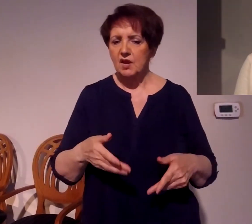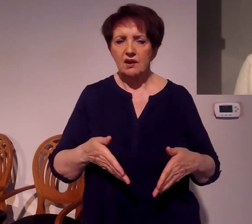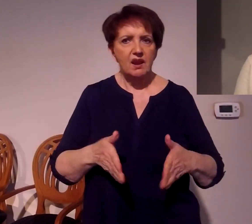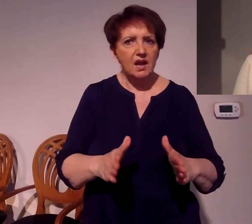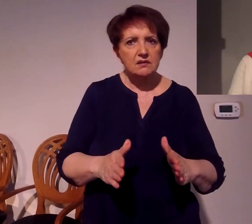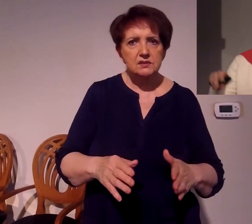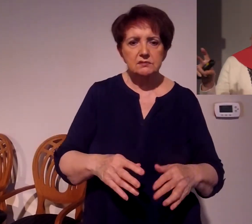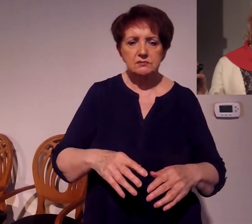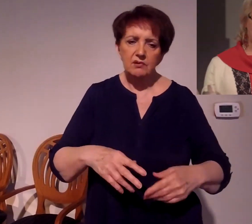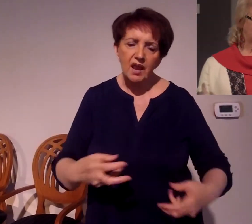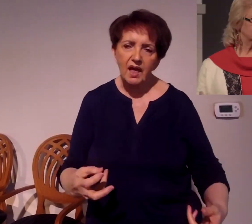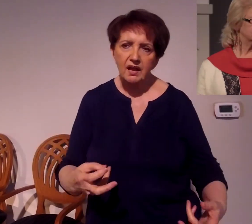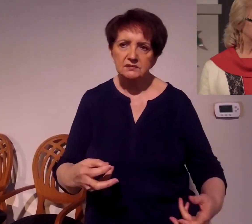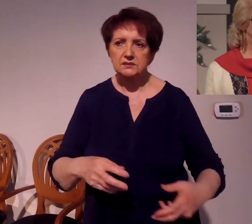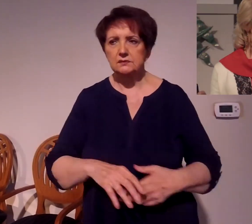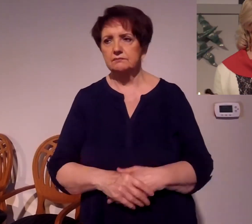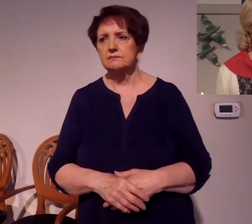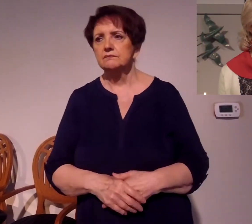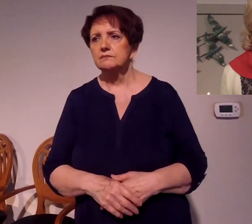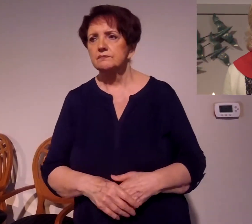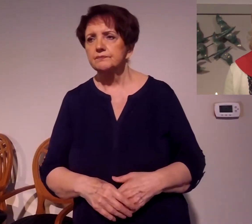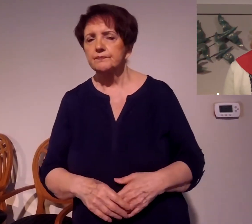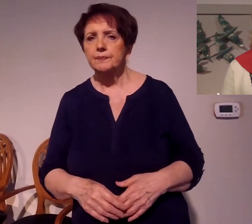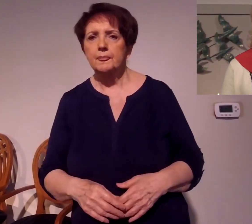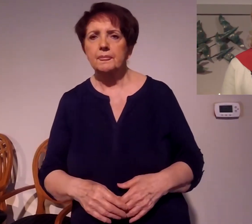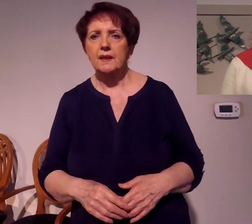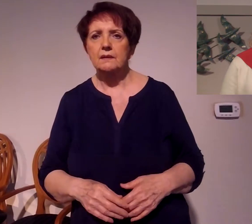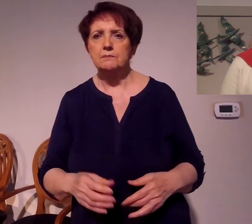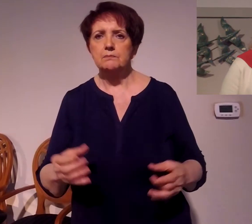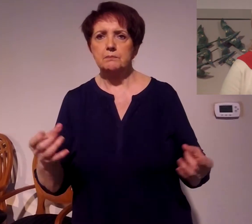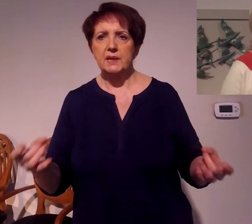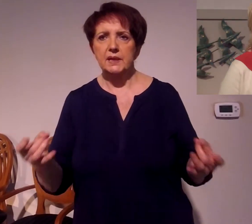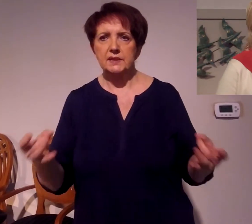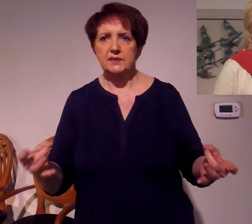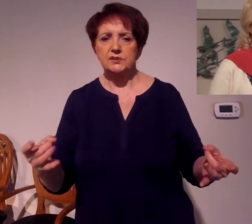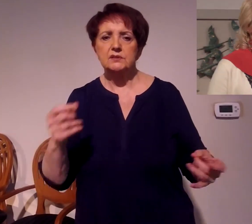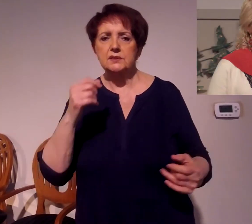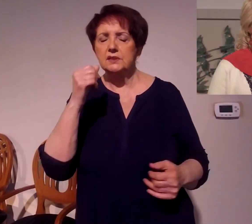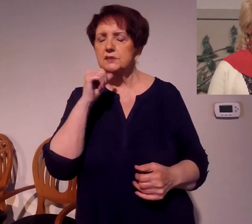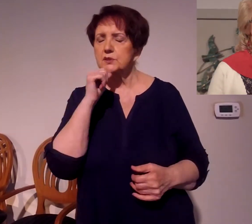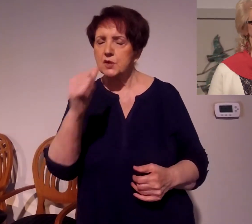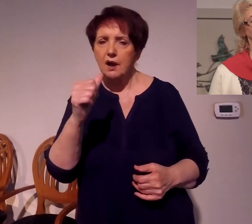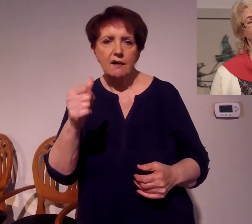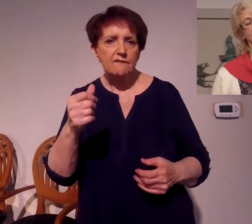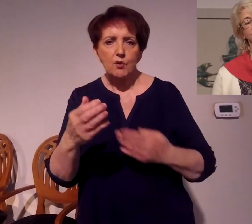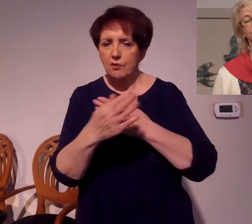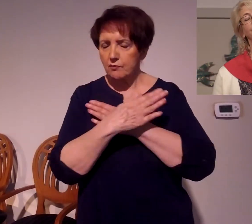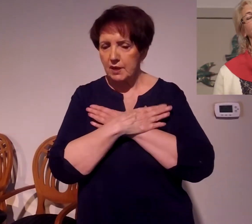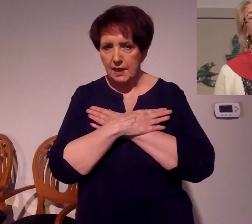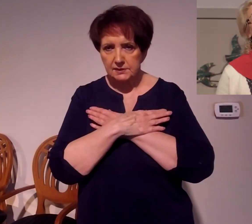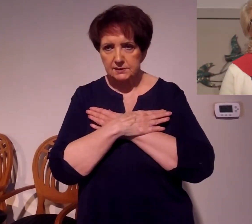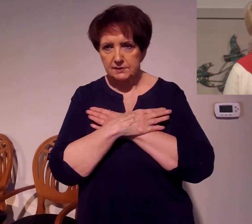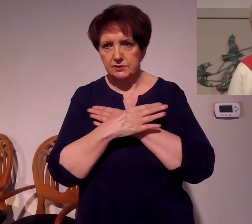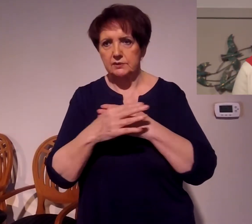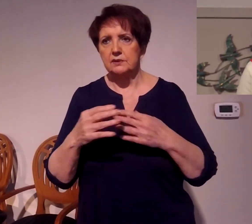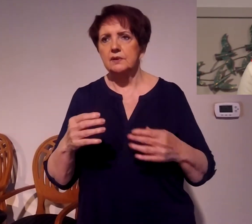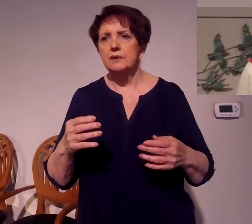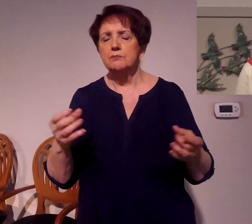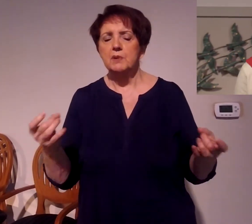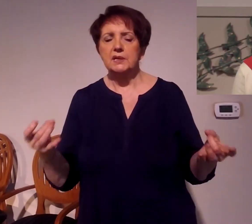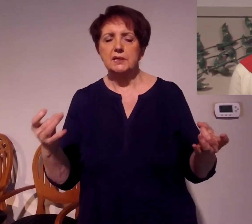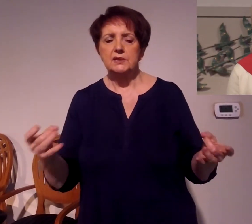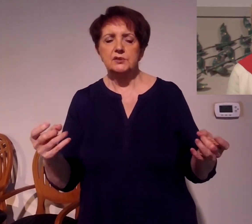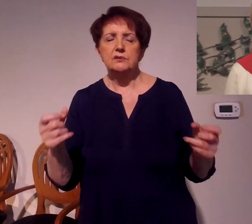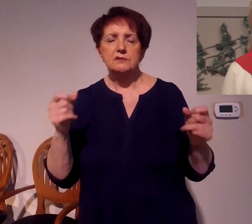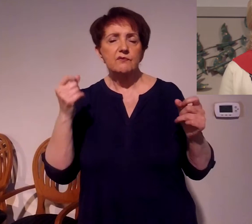or find a relaxed state, because meditation isn't for relaxation. Meditation is for